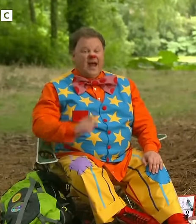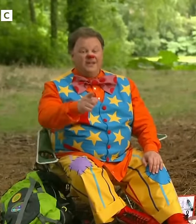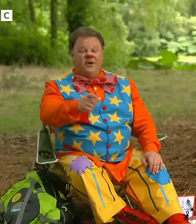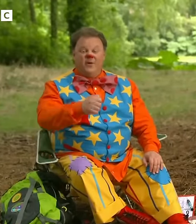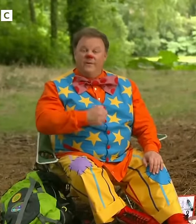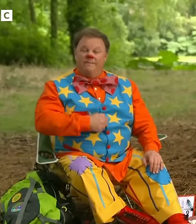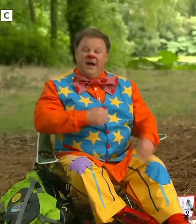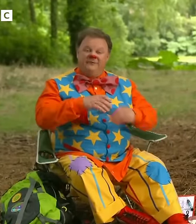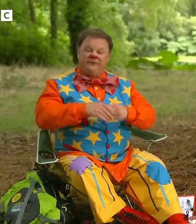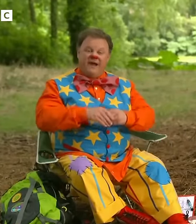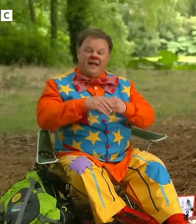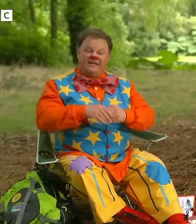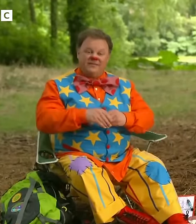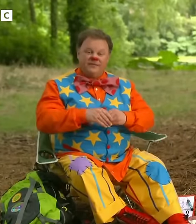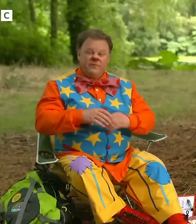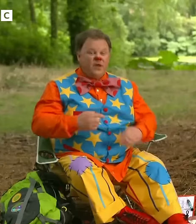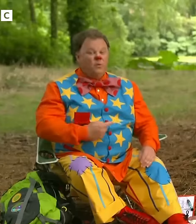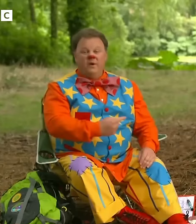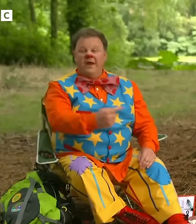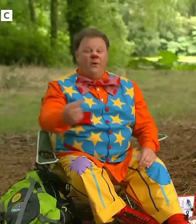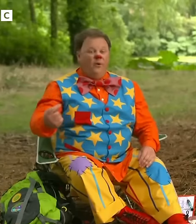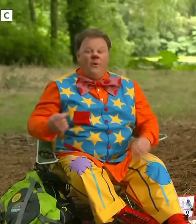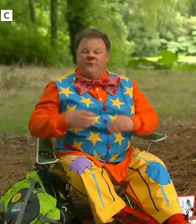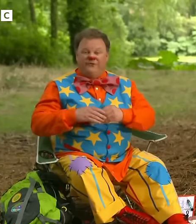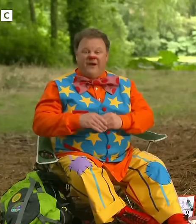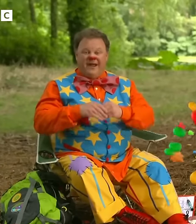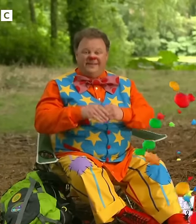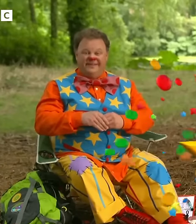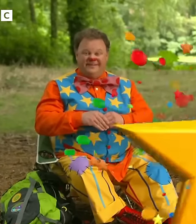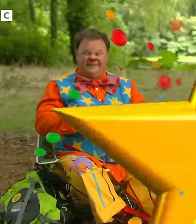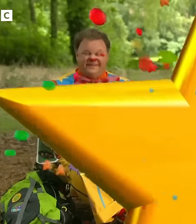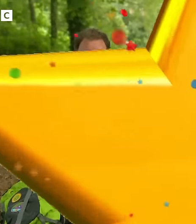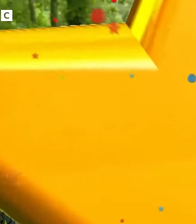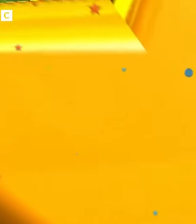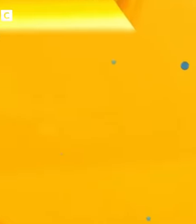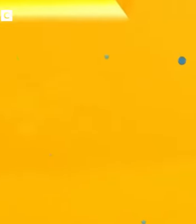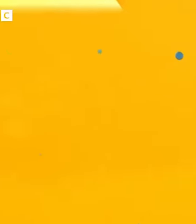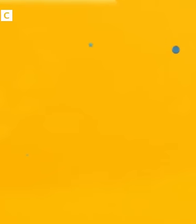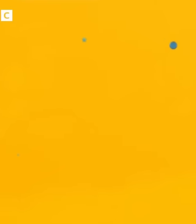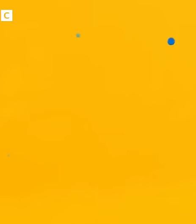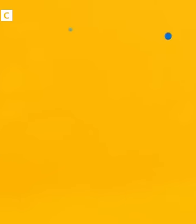And you're my friend. We're all friends.